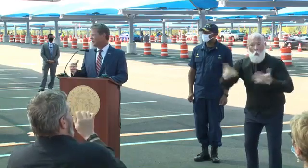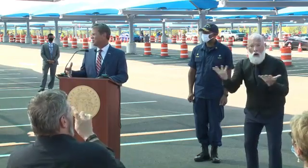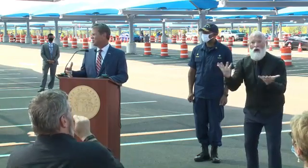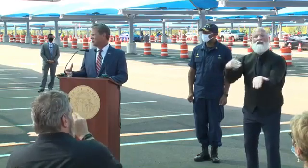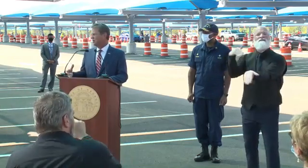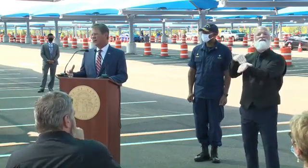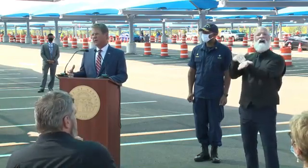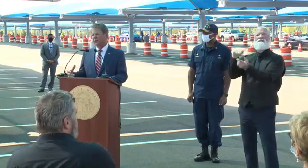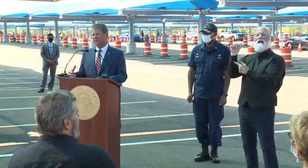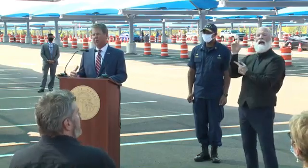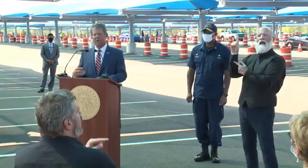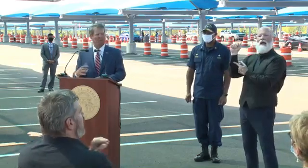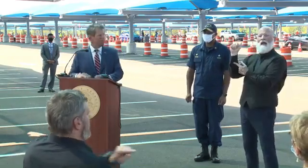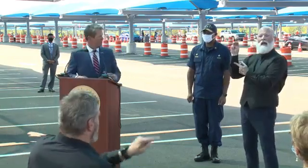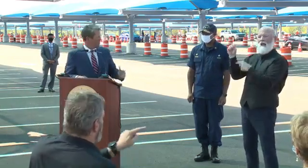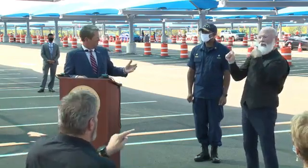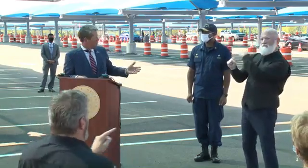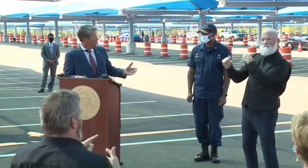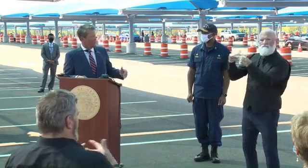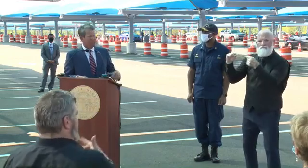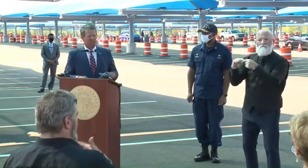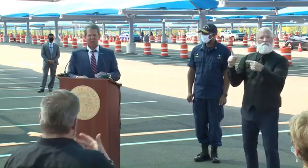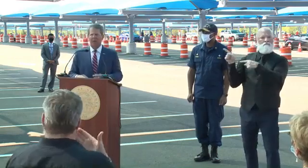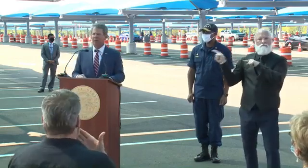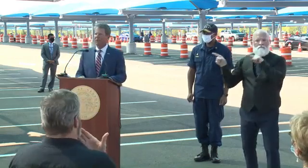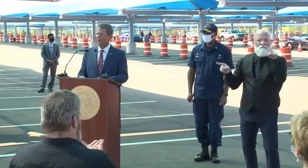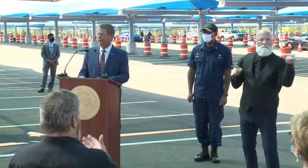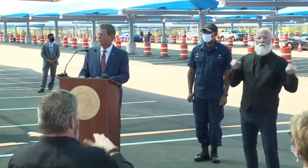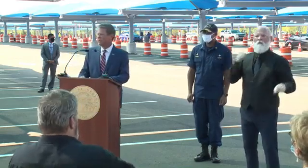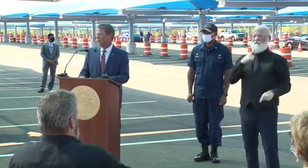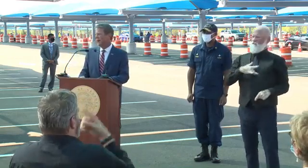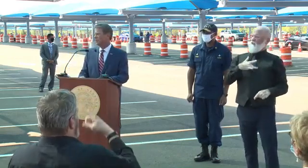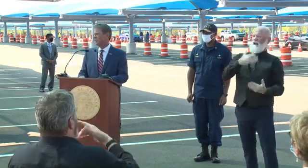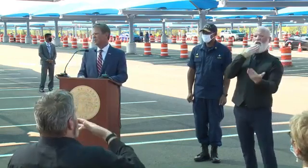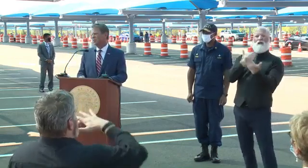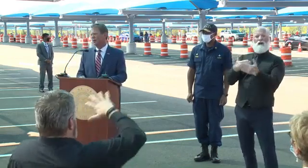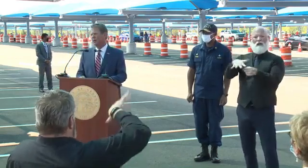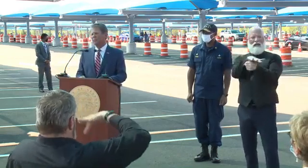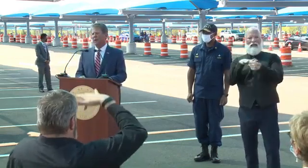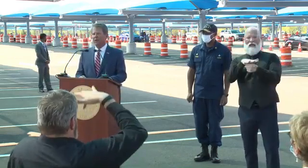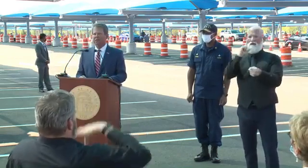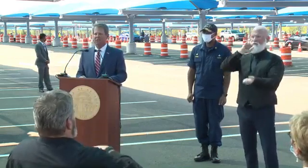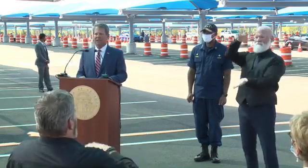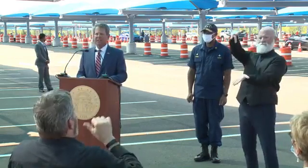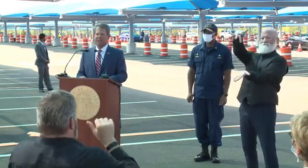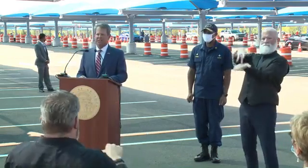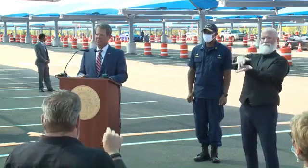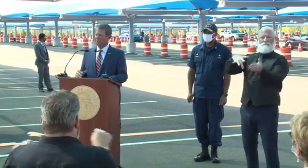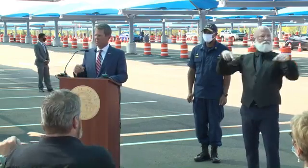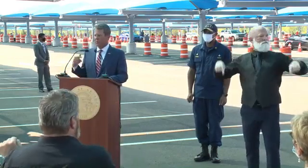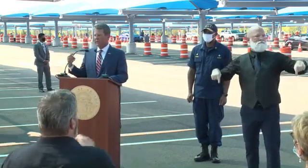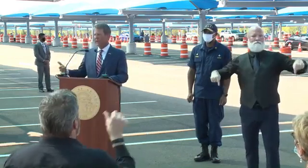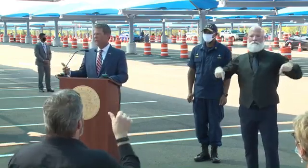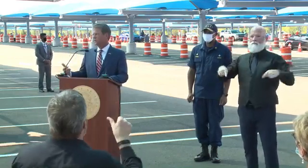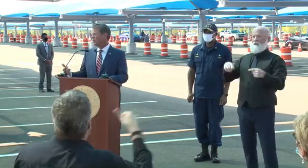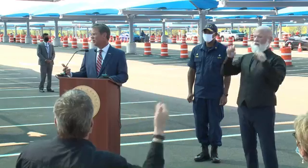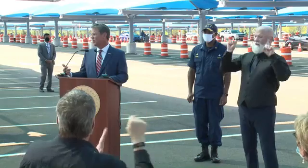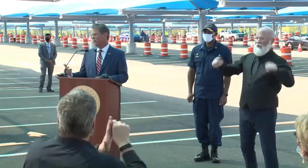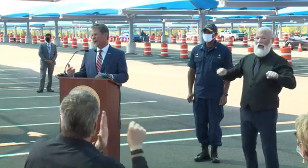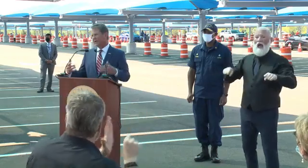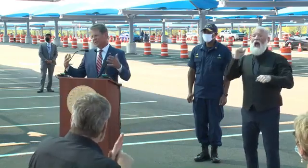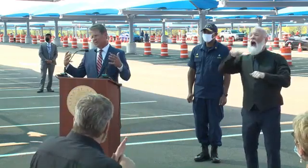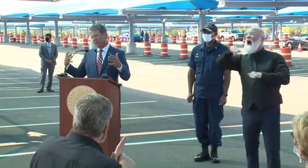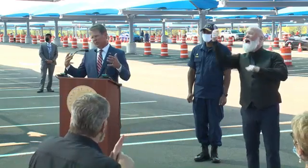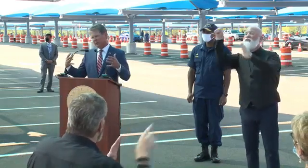felt like this was a good area to target. You were telling me that y'all have done this in 5 or 6 other states. This will just bring that